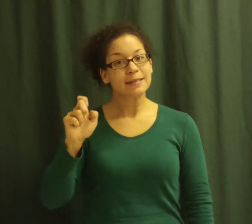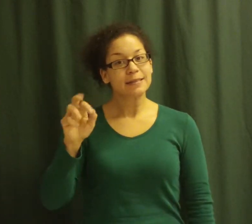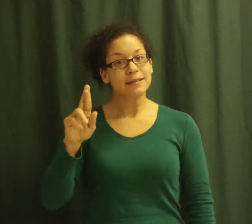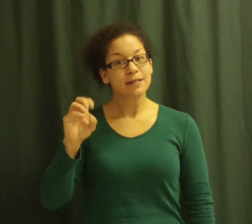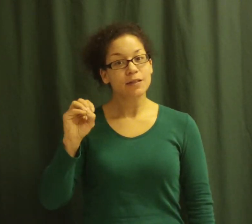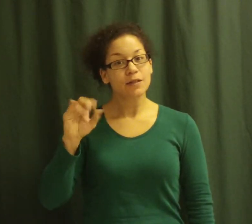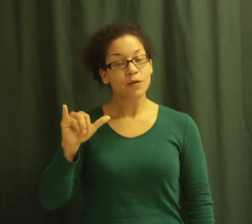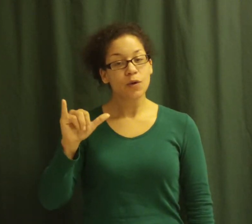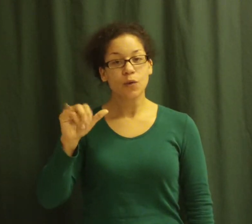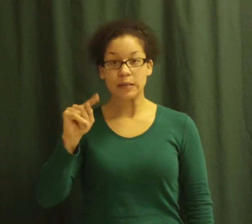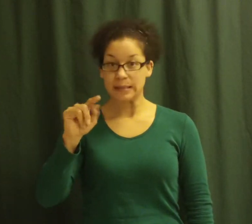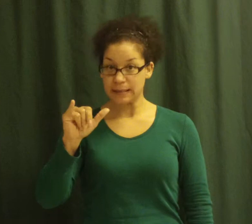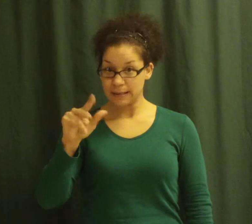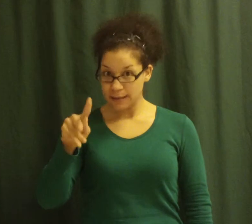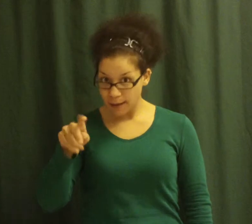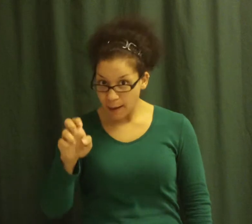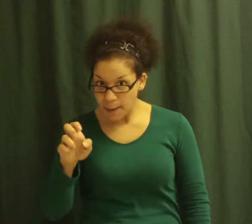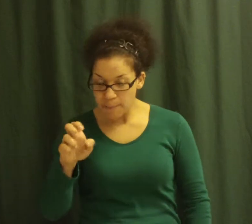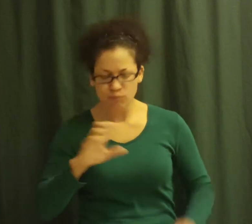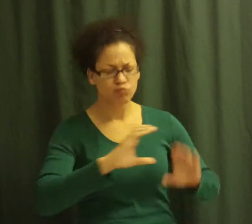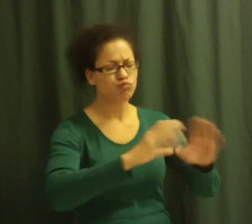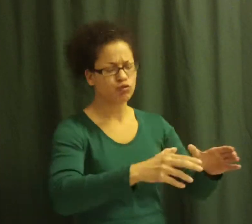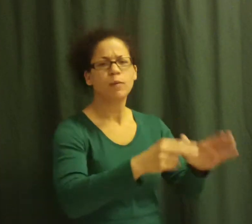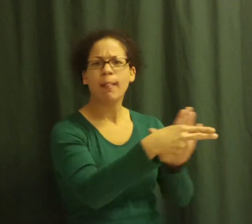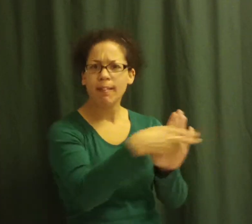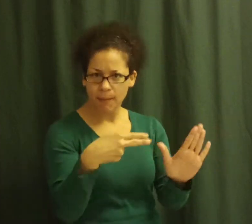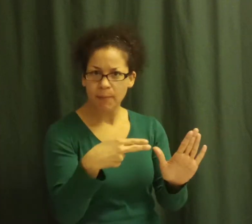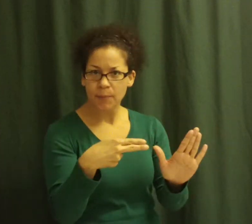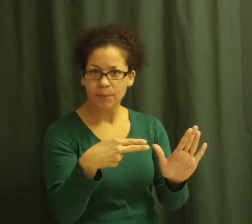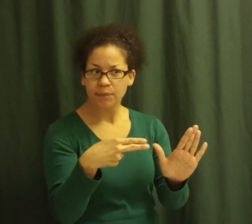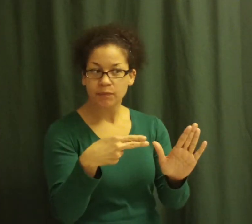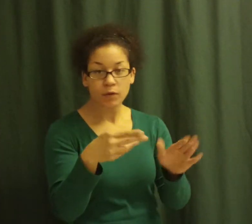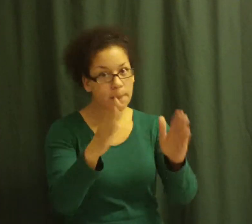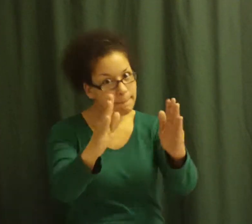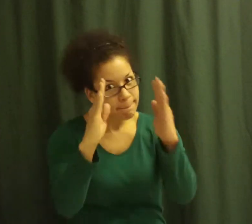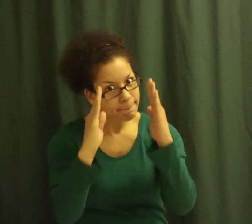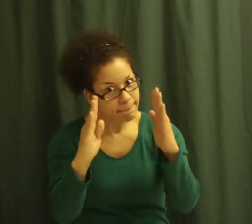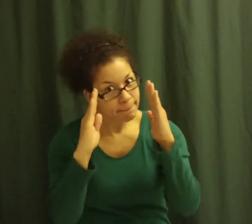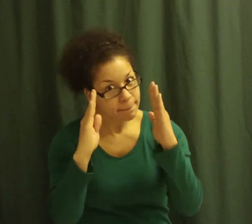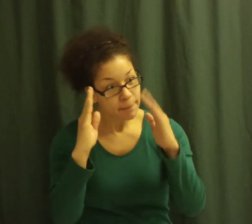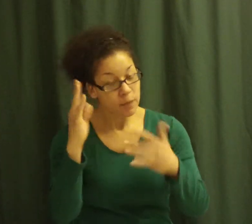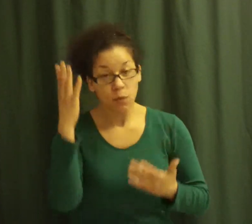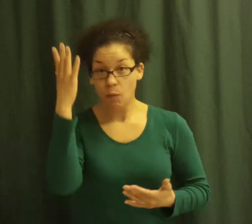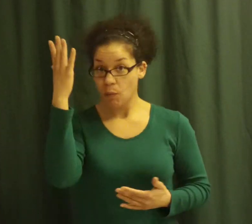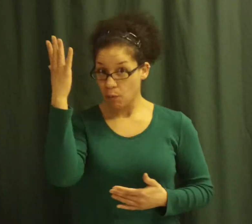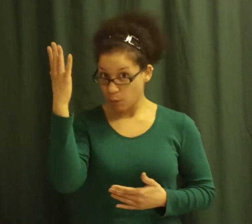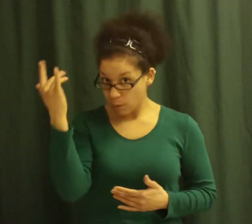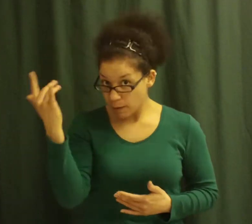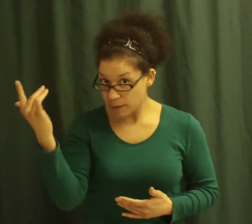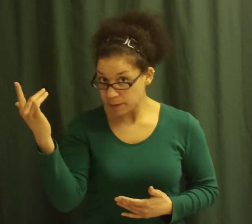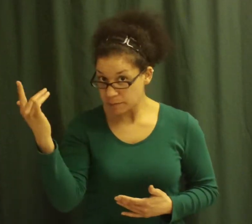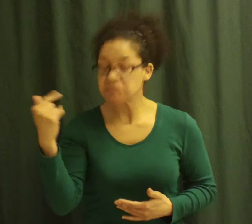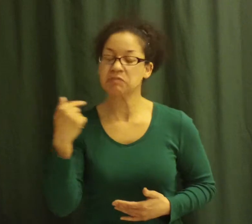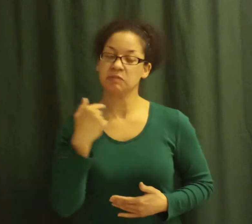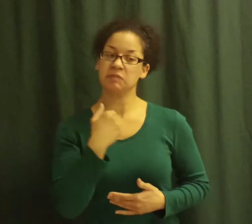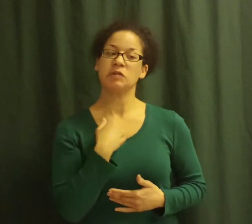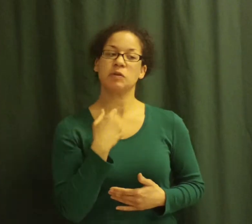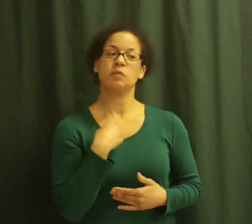close attention after I'm done reading the story. I'm going to ask questions. If you